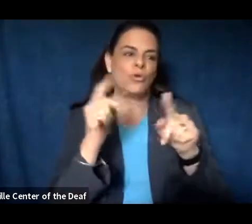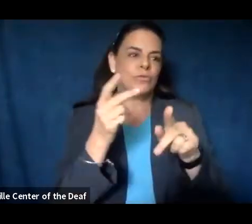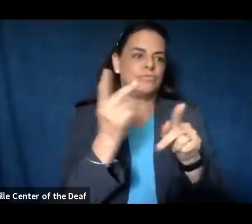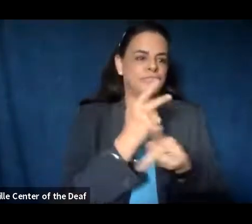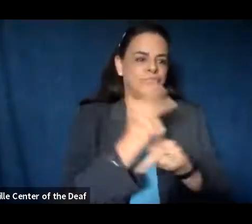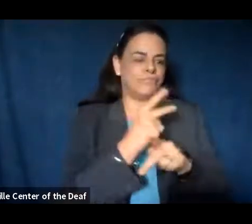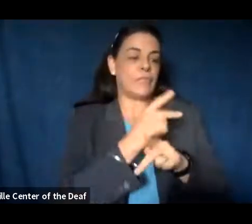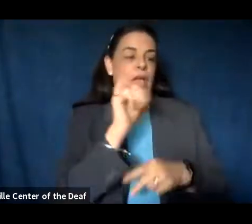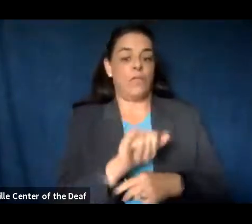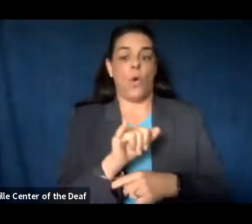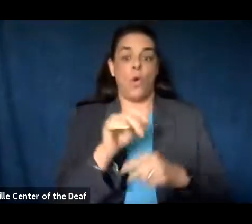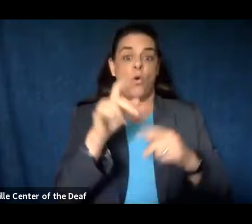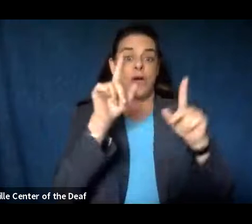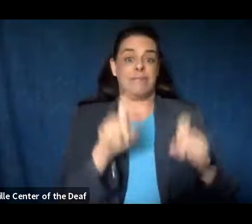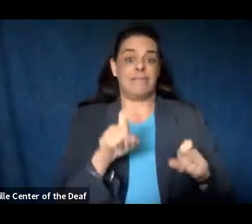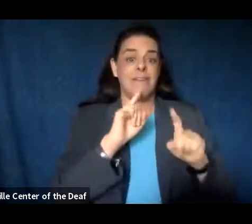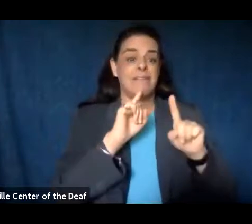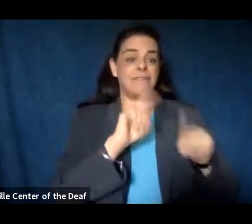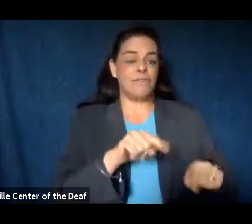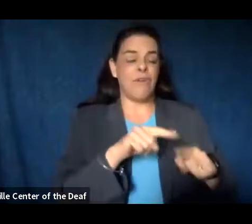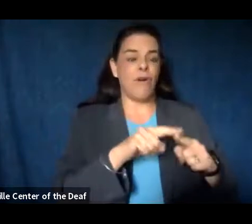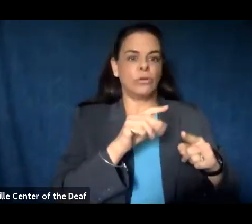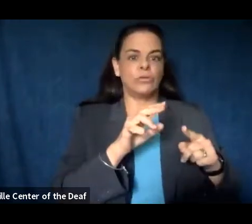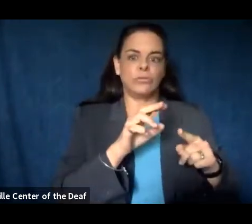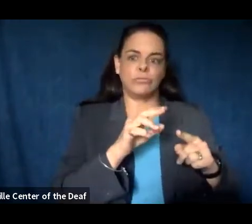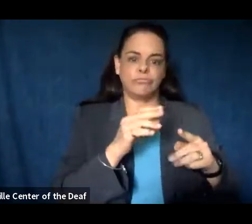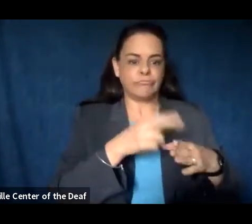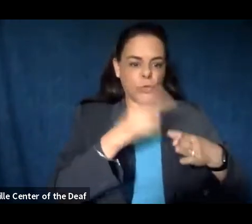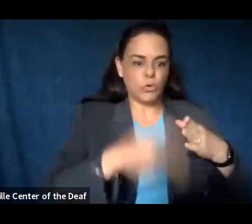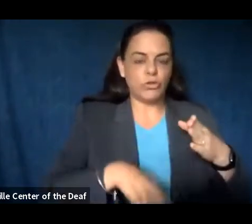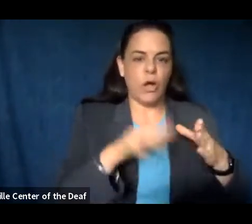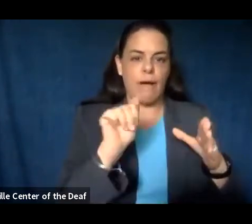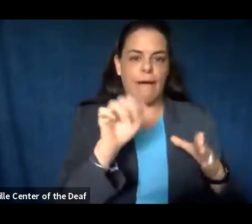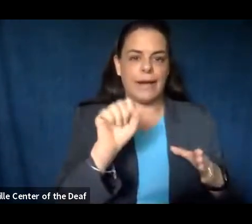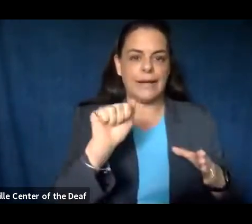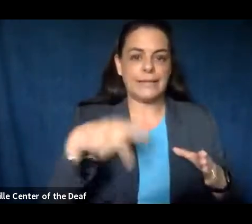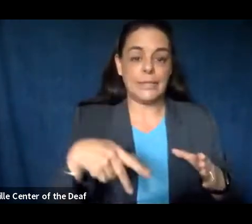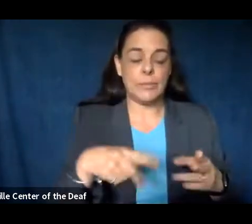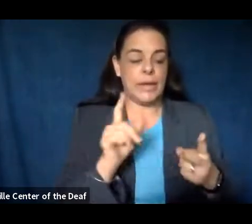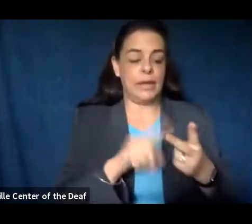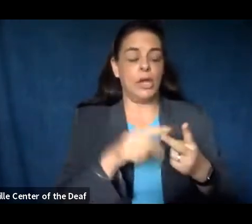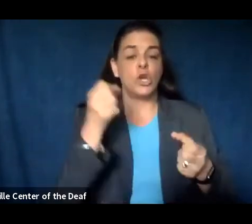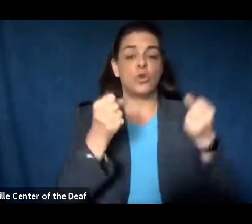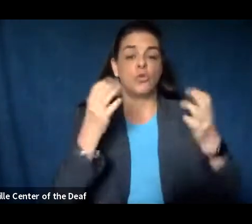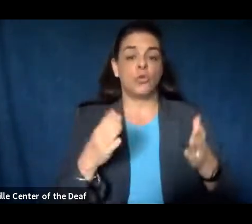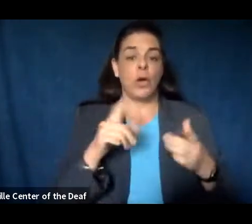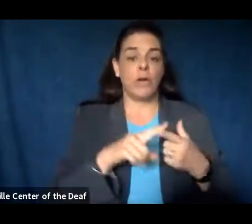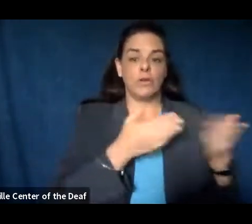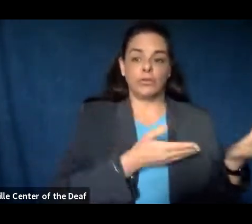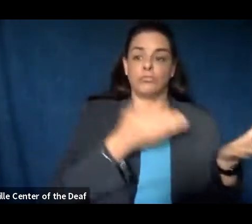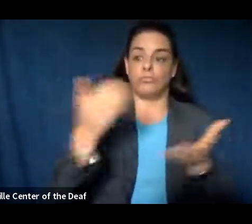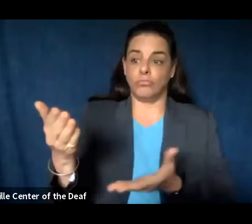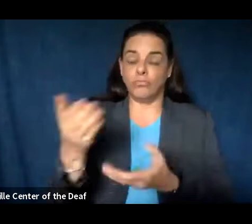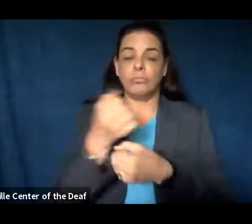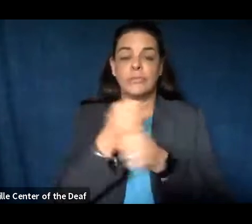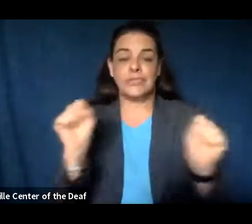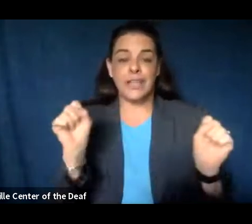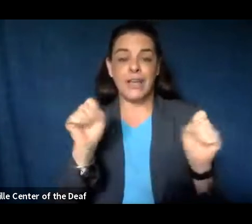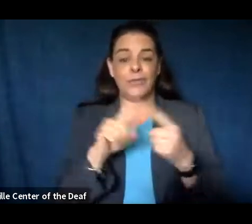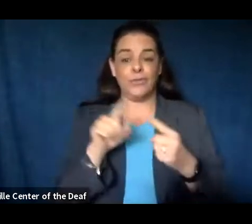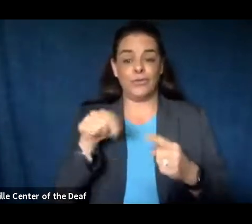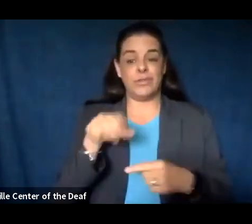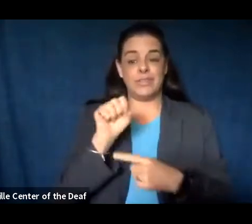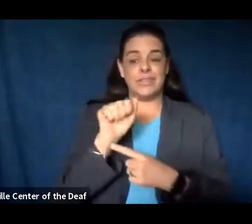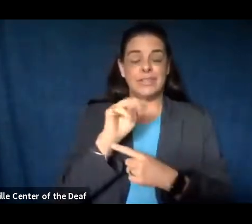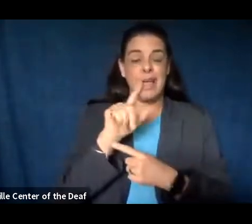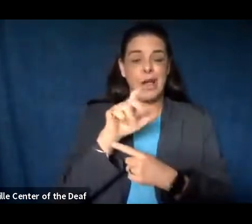as quickly as they can, the drivers and delivery teams who securely ship the samples where they need to go, the many